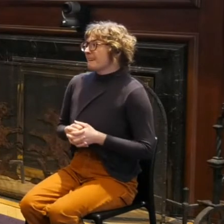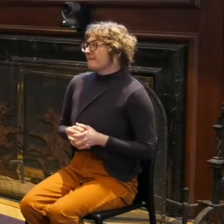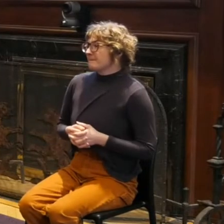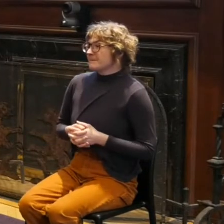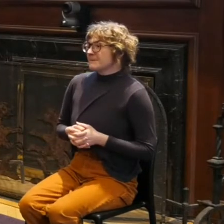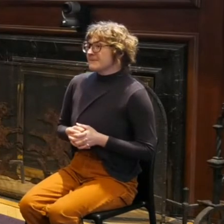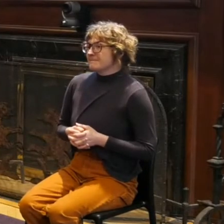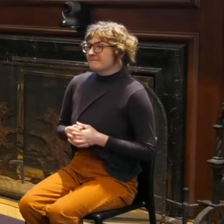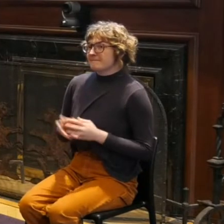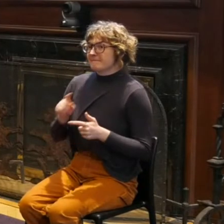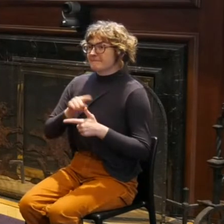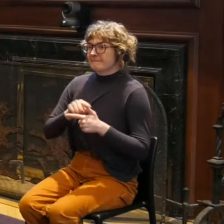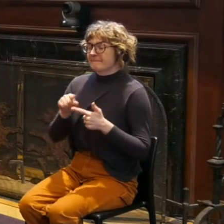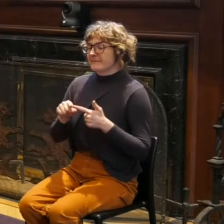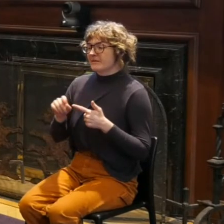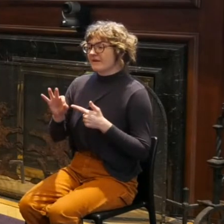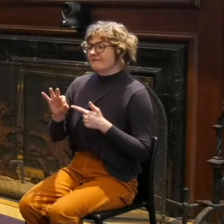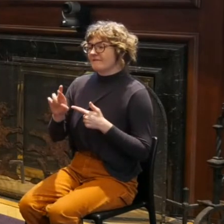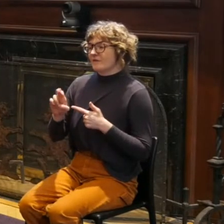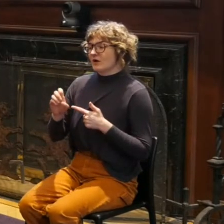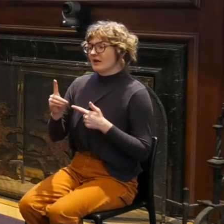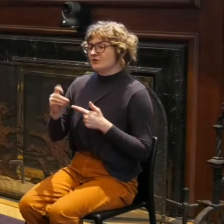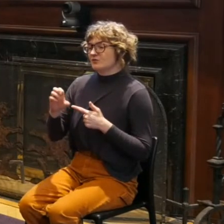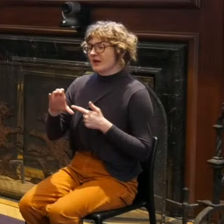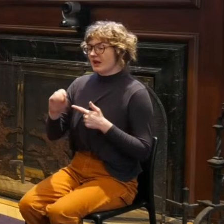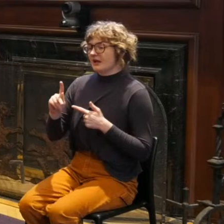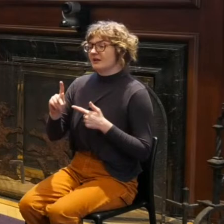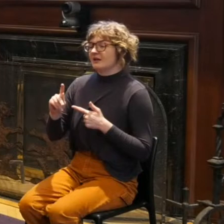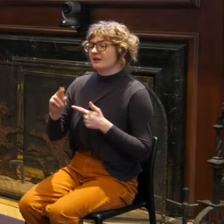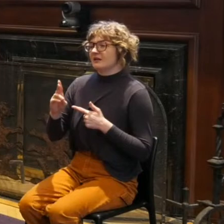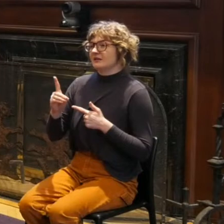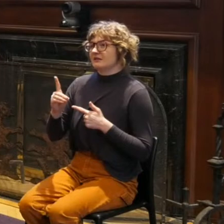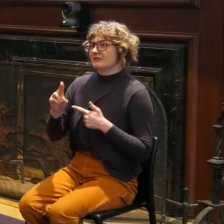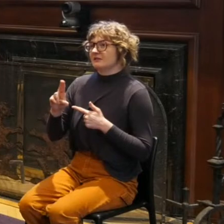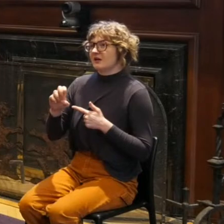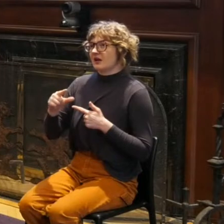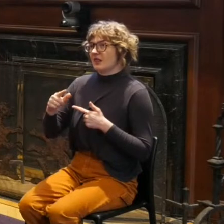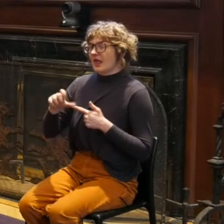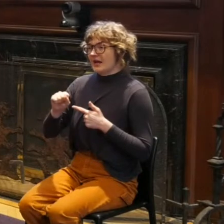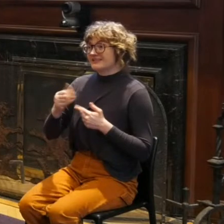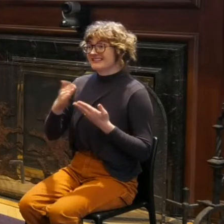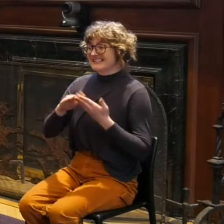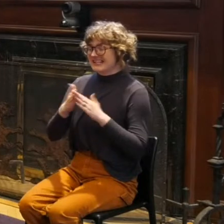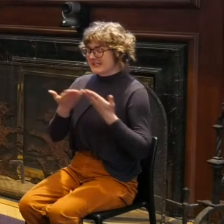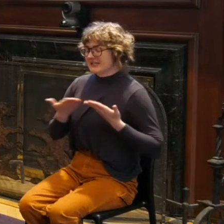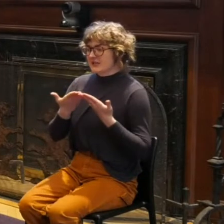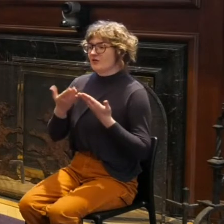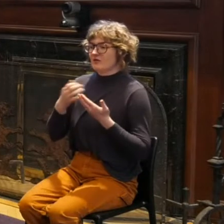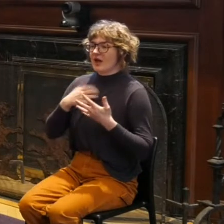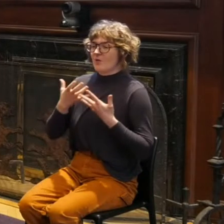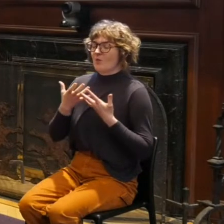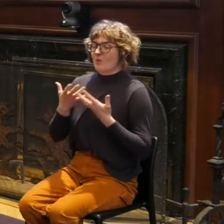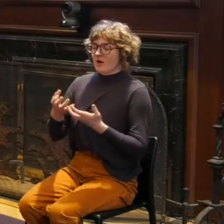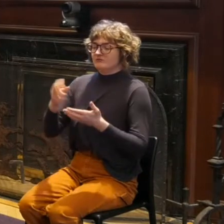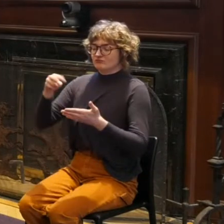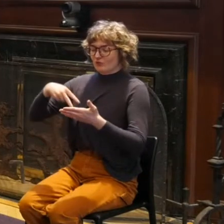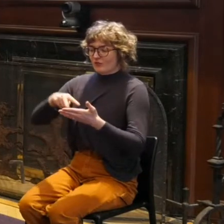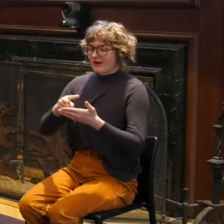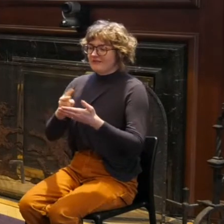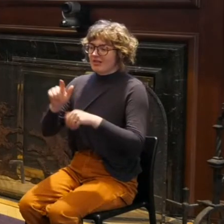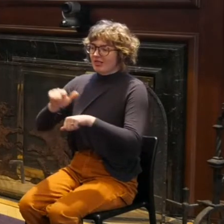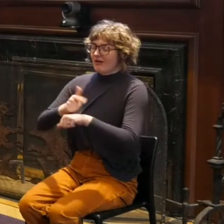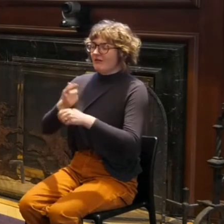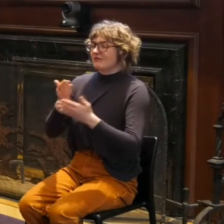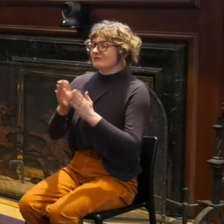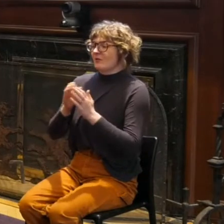the state of Frederick Douglass and one of the cities where Douglass lived. And so I want to read part of a lengthier poem in